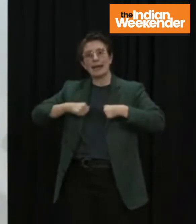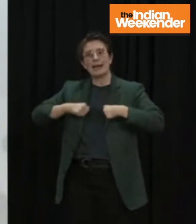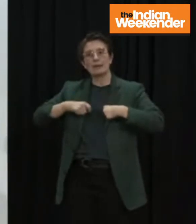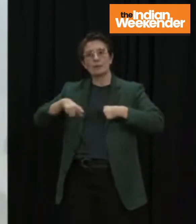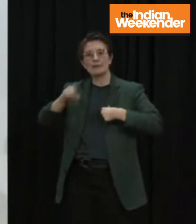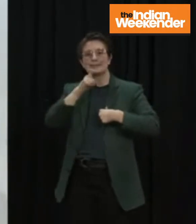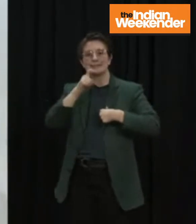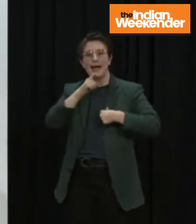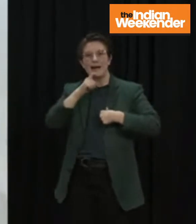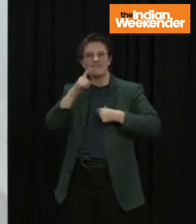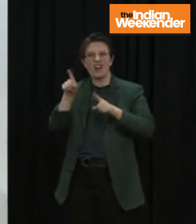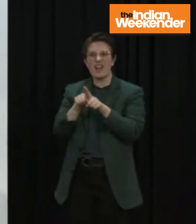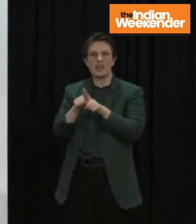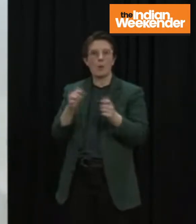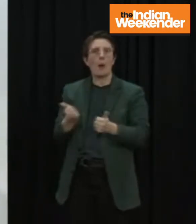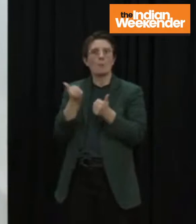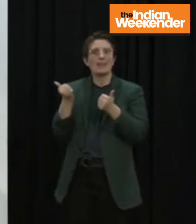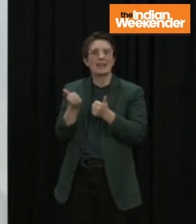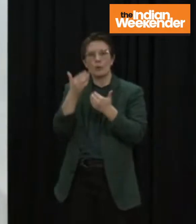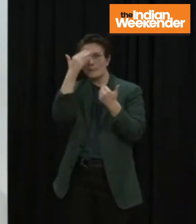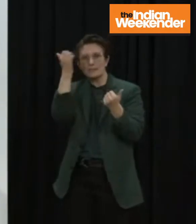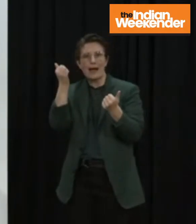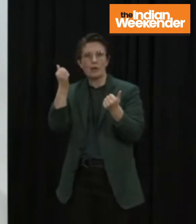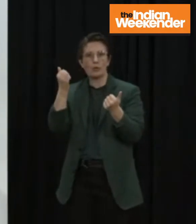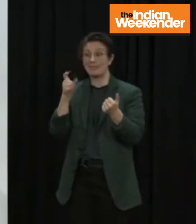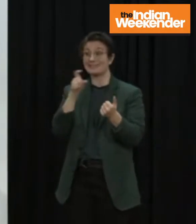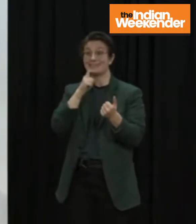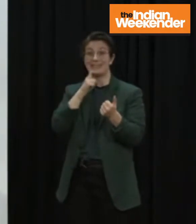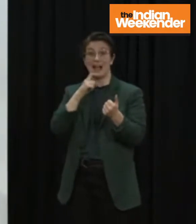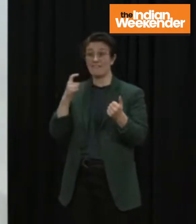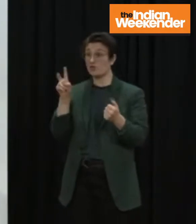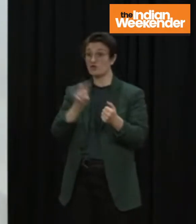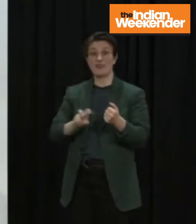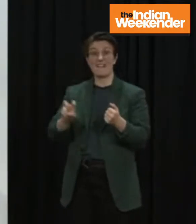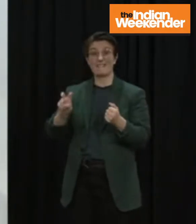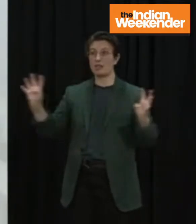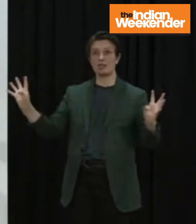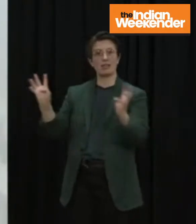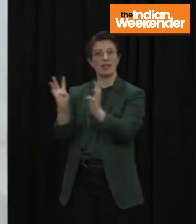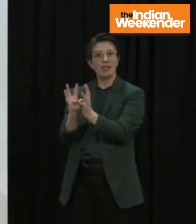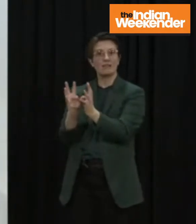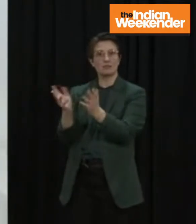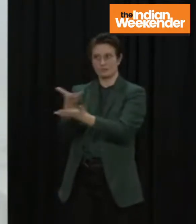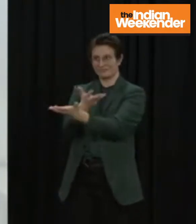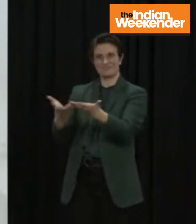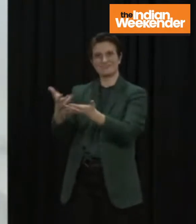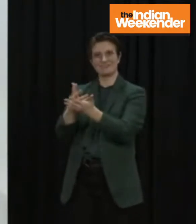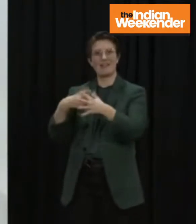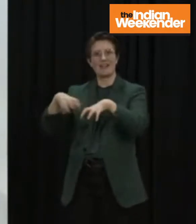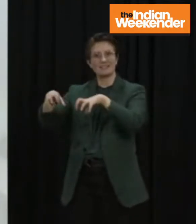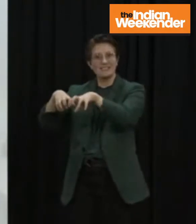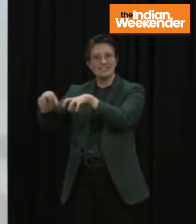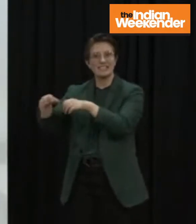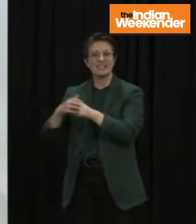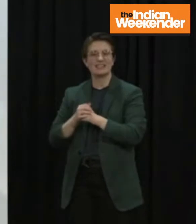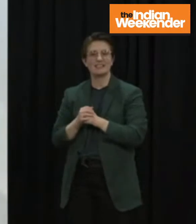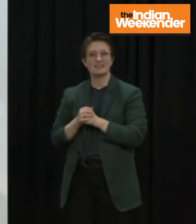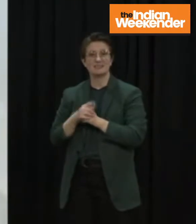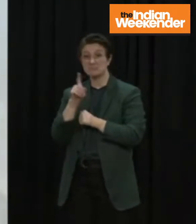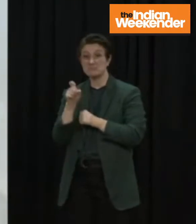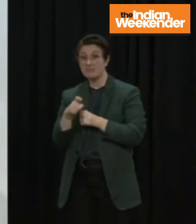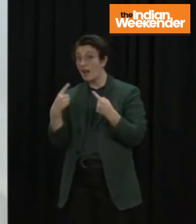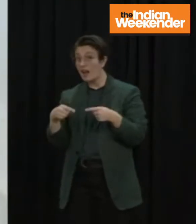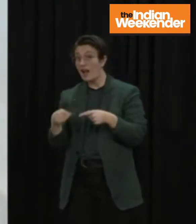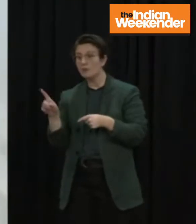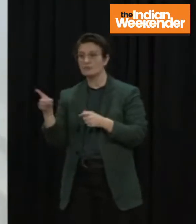suburbs, meeting socially distancing and doing some sort of mental wellbeing type activities? if they were following all of the relevant guidelines,